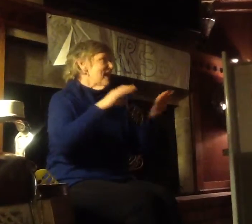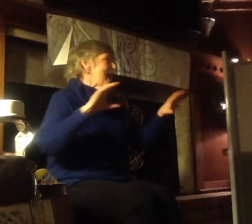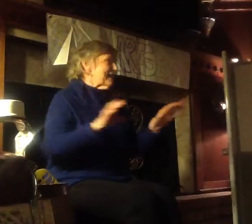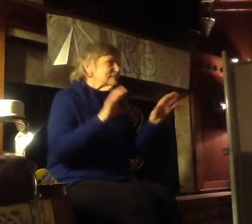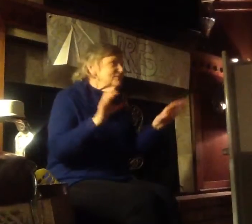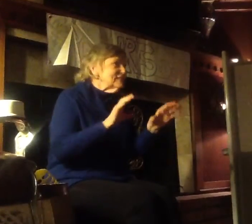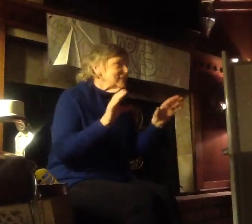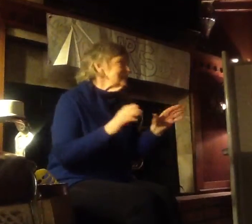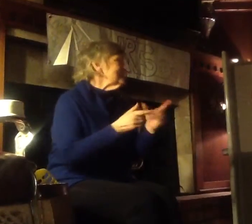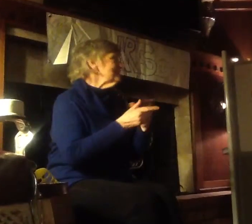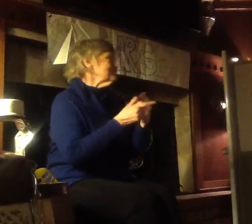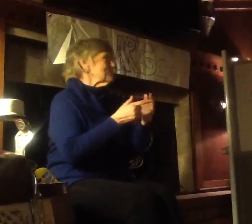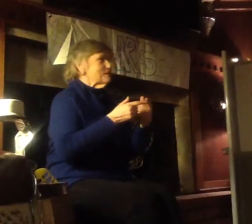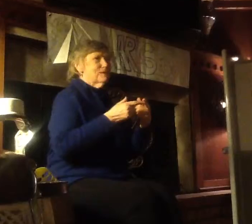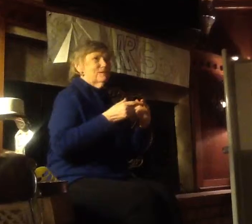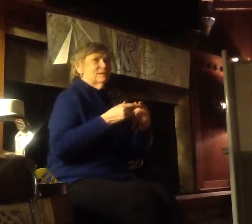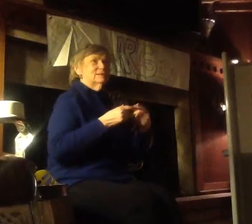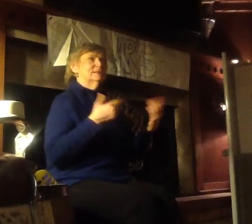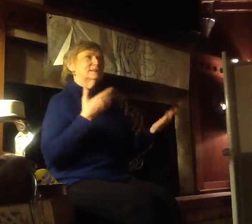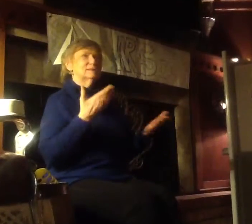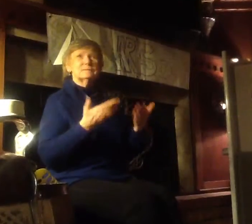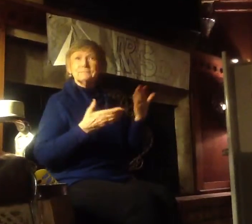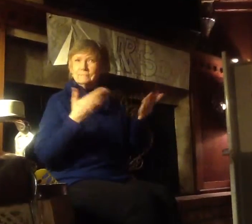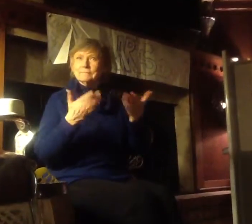in activities or